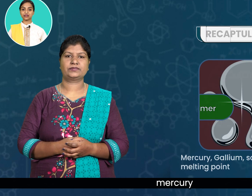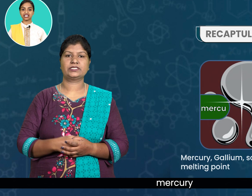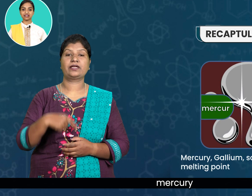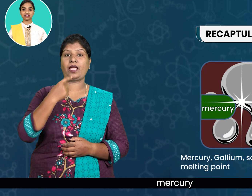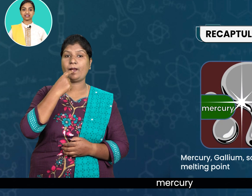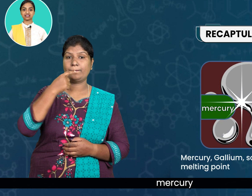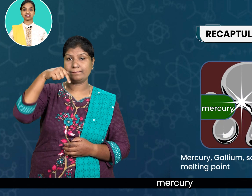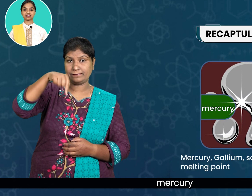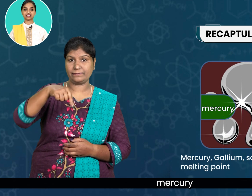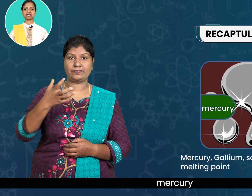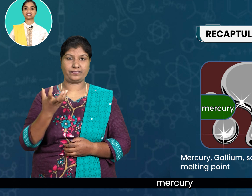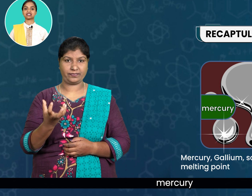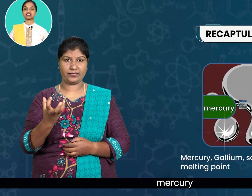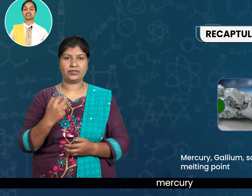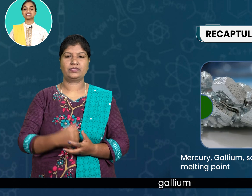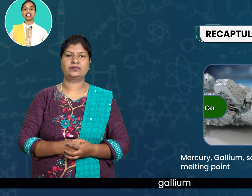Mercury,